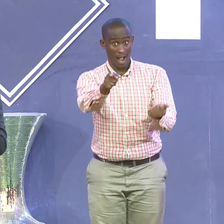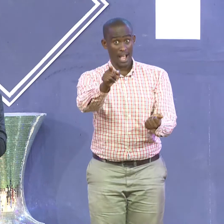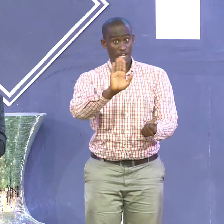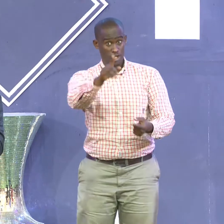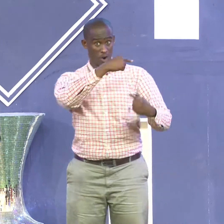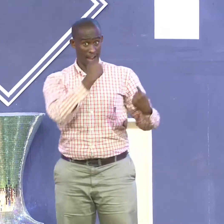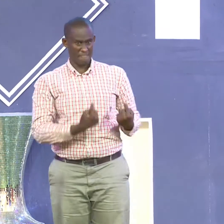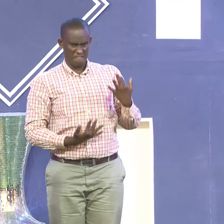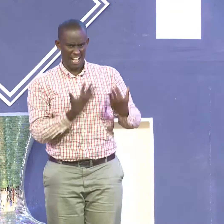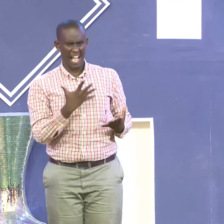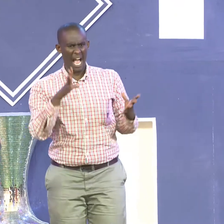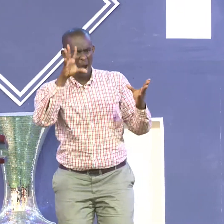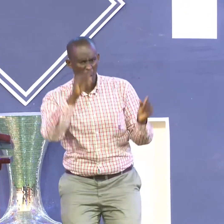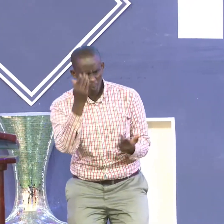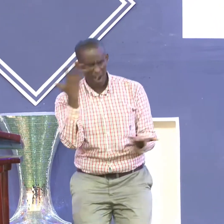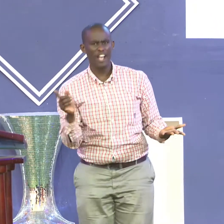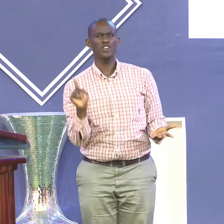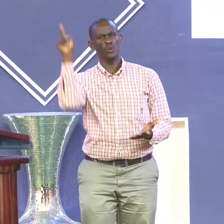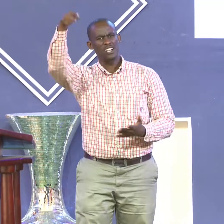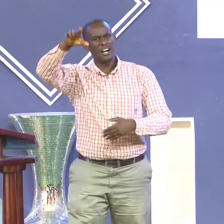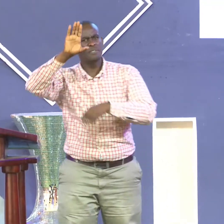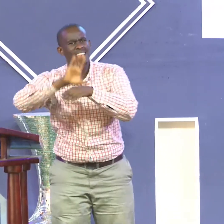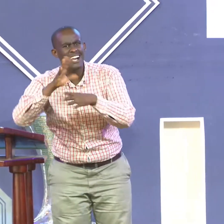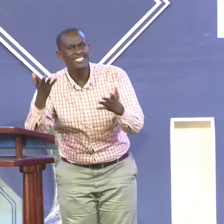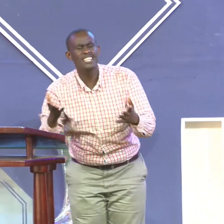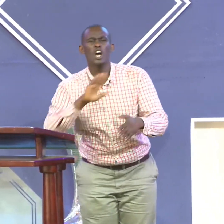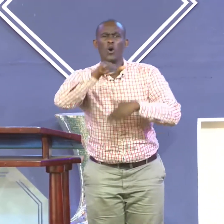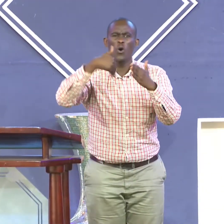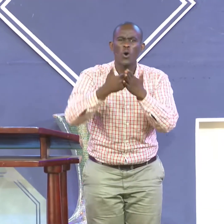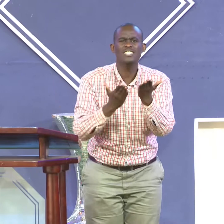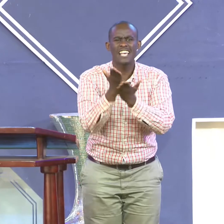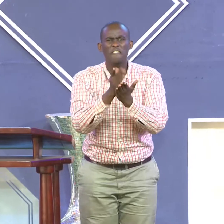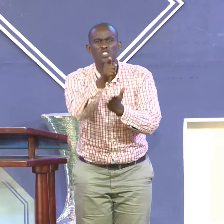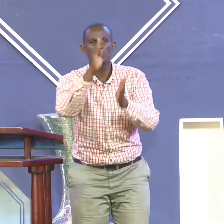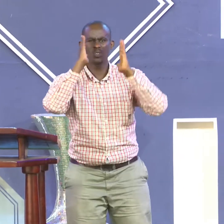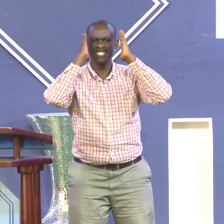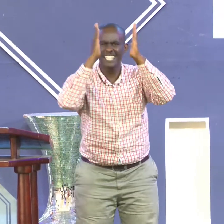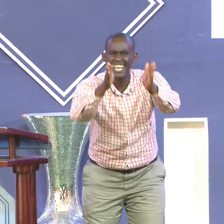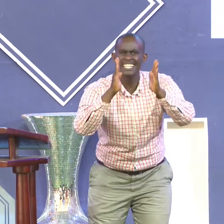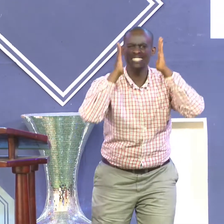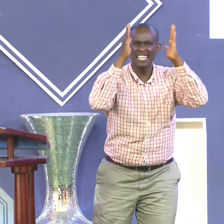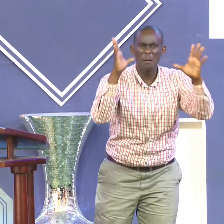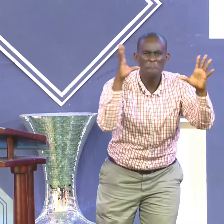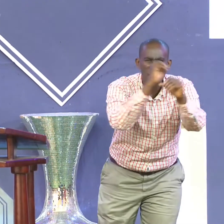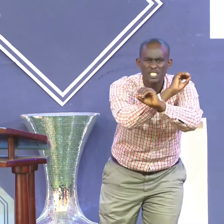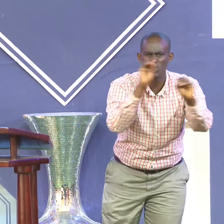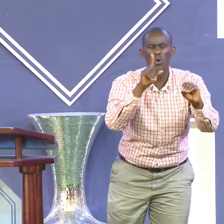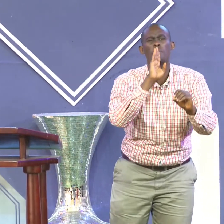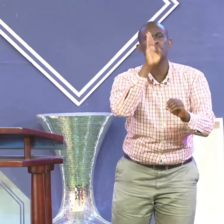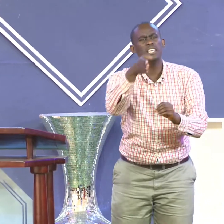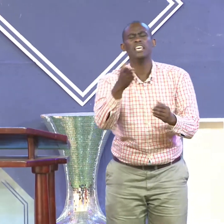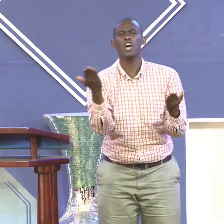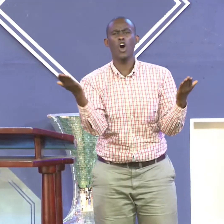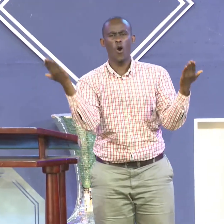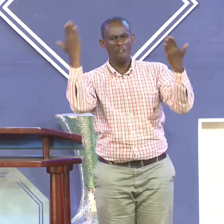what cut your fire. You would come to church, never missing any service, being in